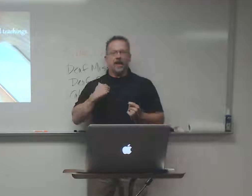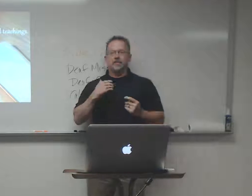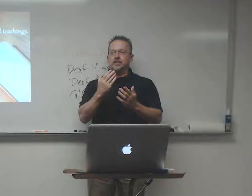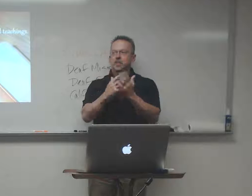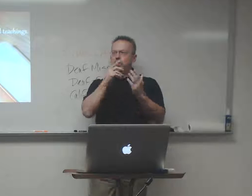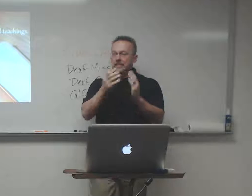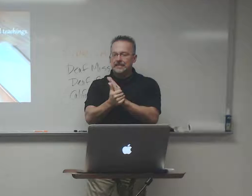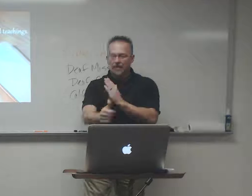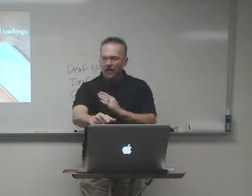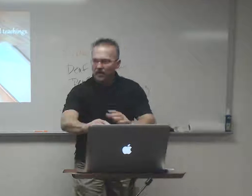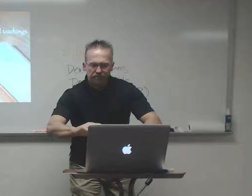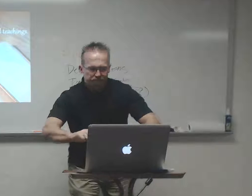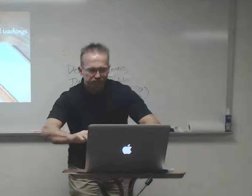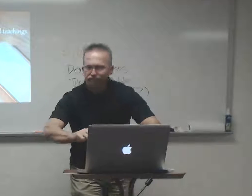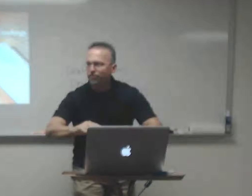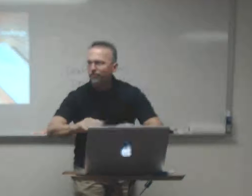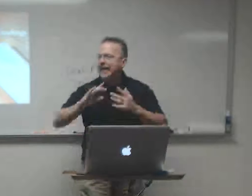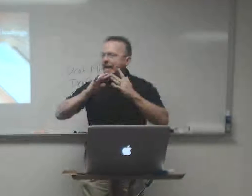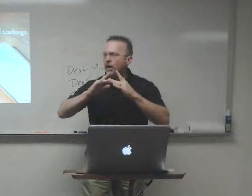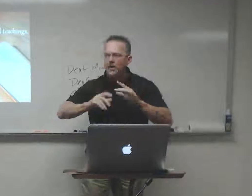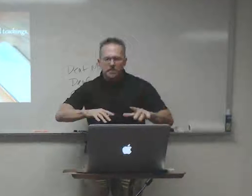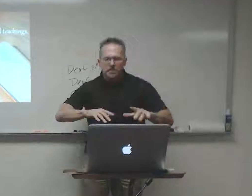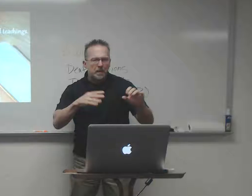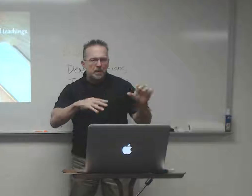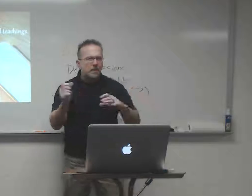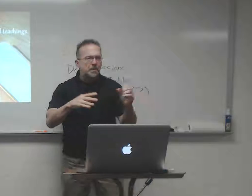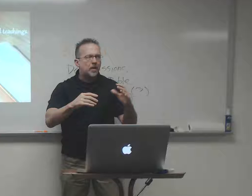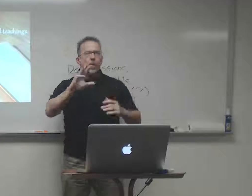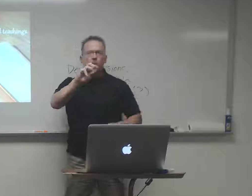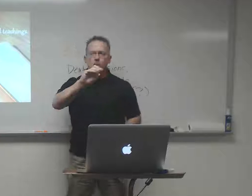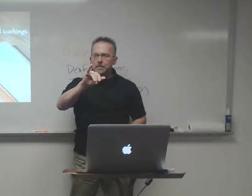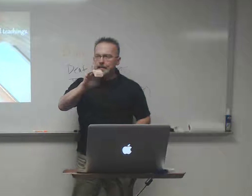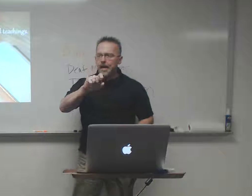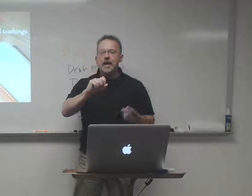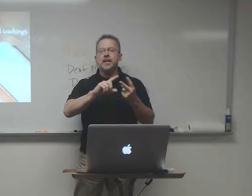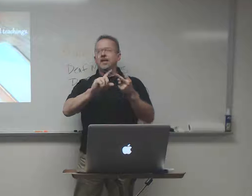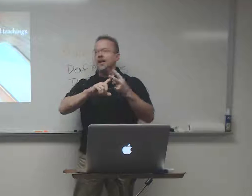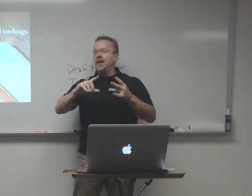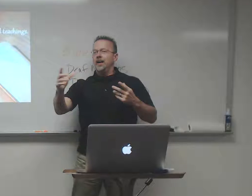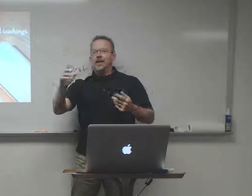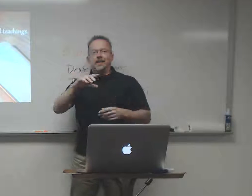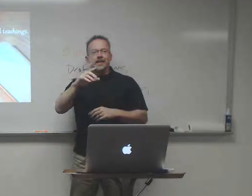When I did Deaf Go Bible, I had a team in California missions. I had a team.